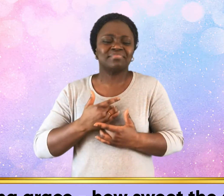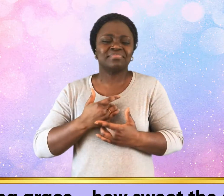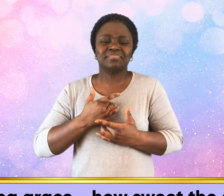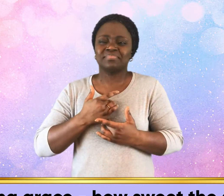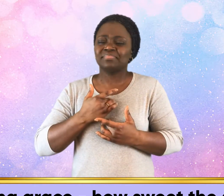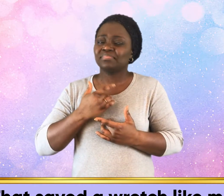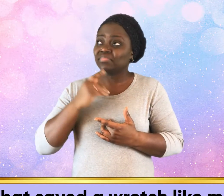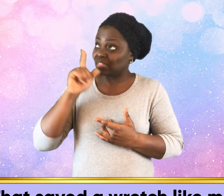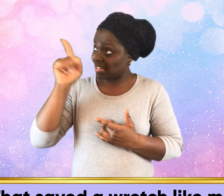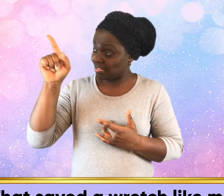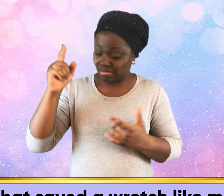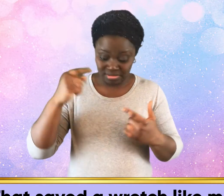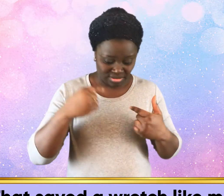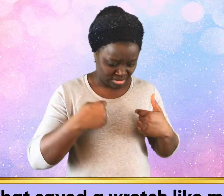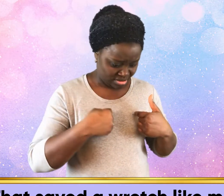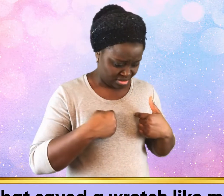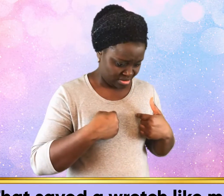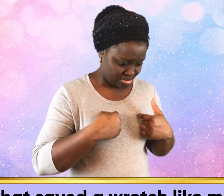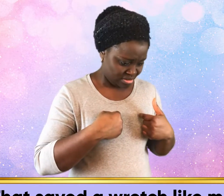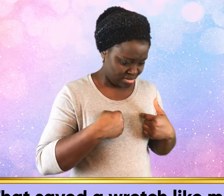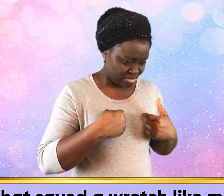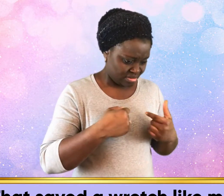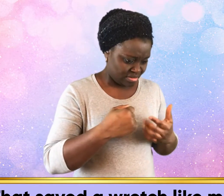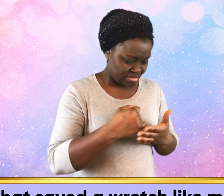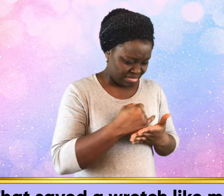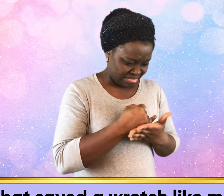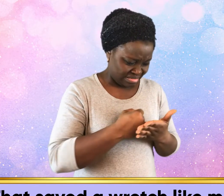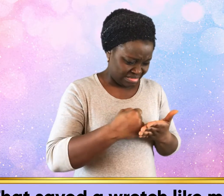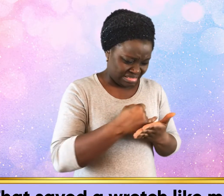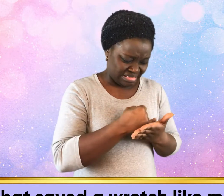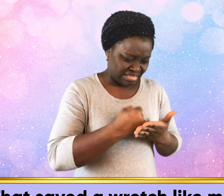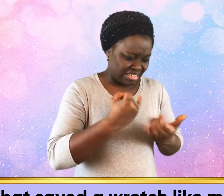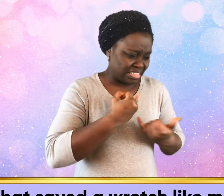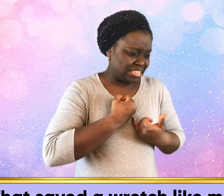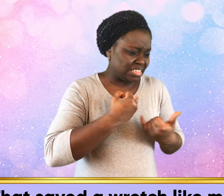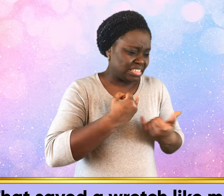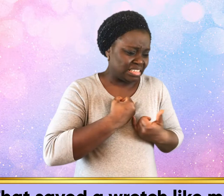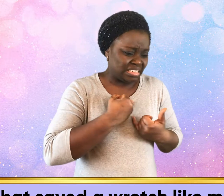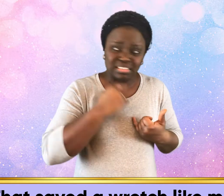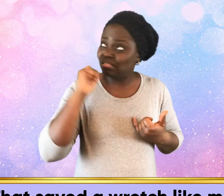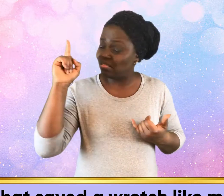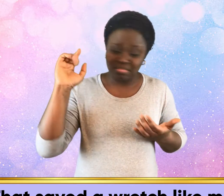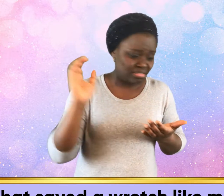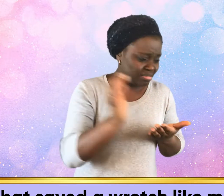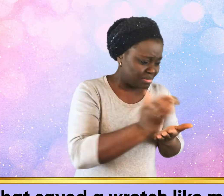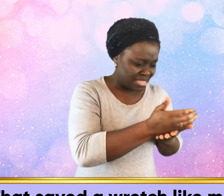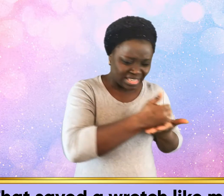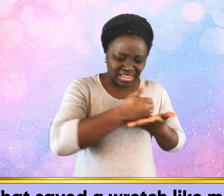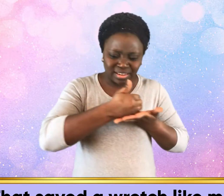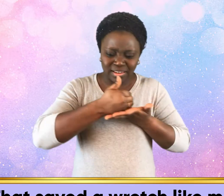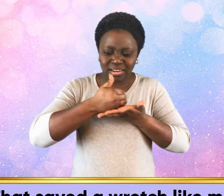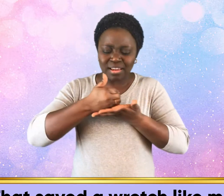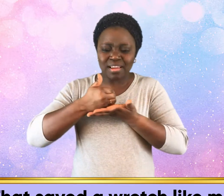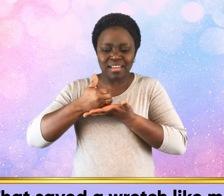That saved a wretch like me